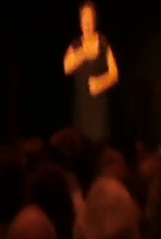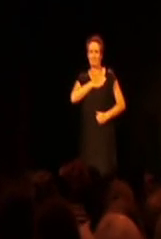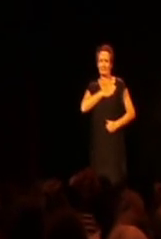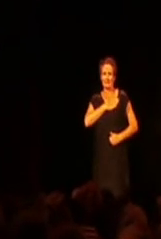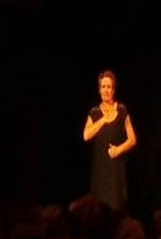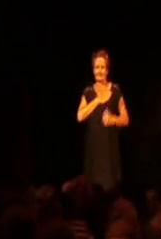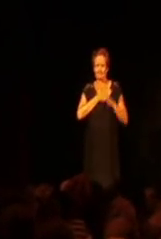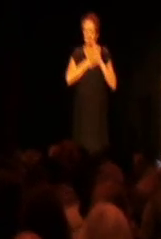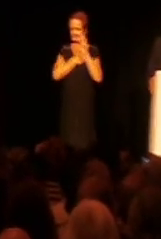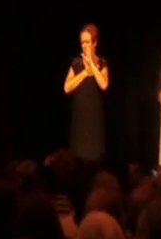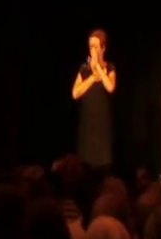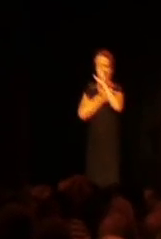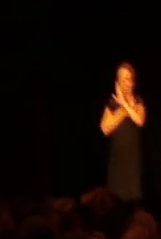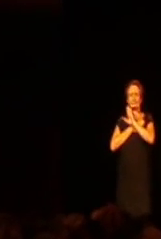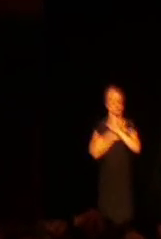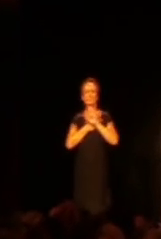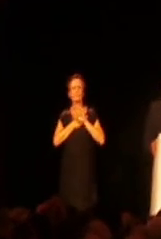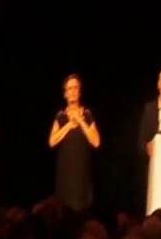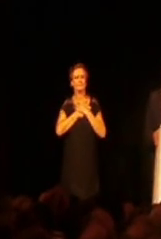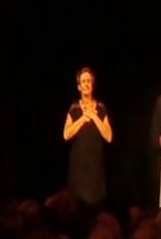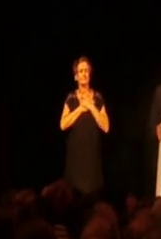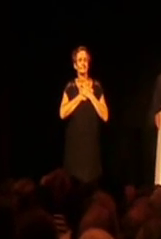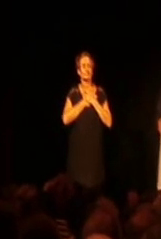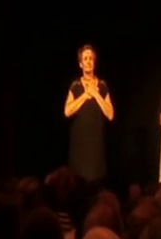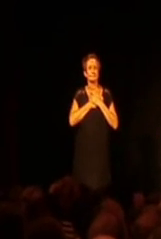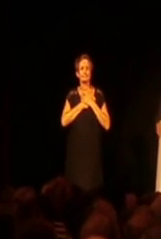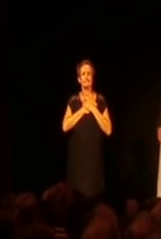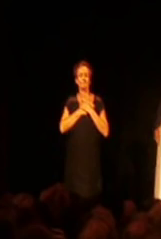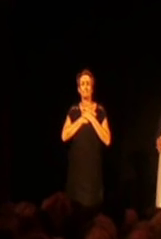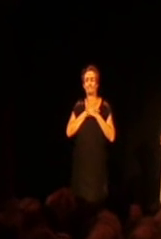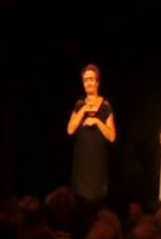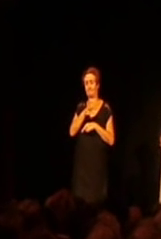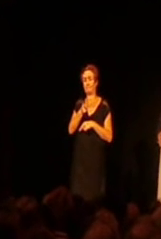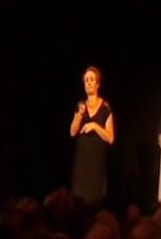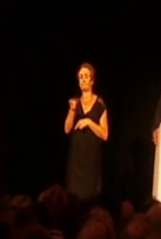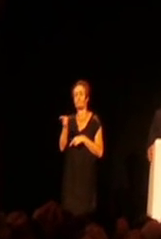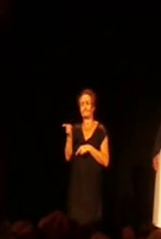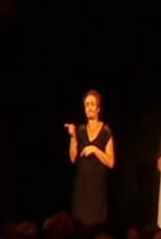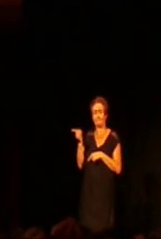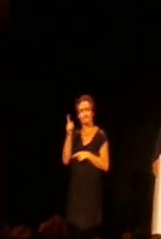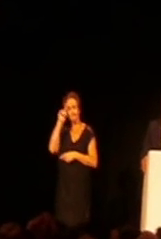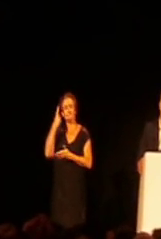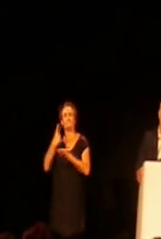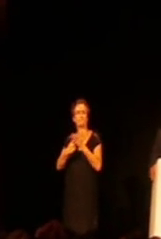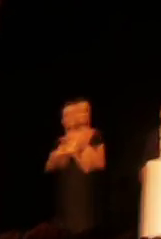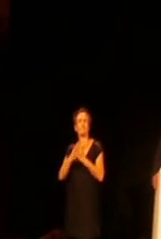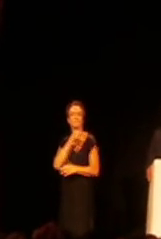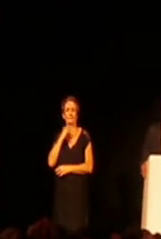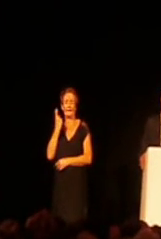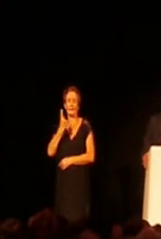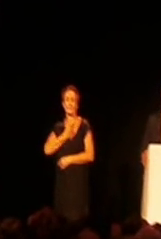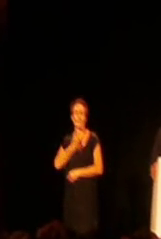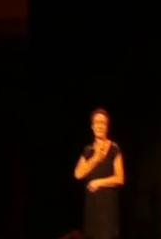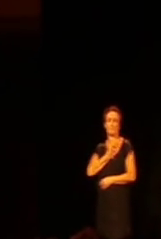crisis that they're going through. Sadly, some of those end up taking their own lives because